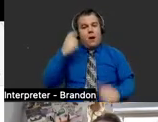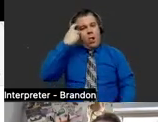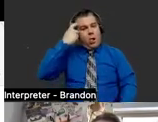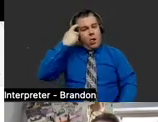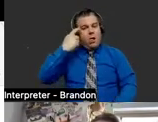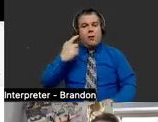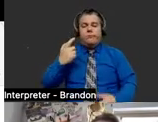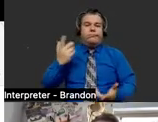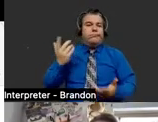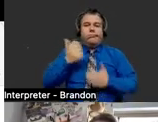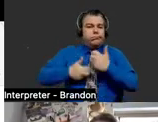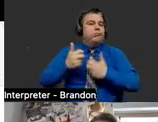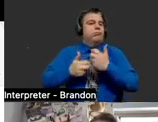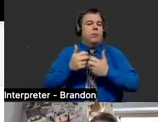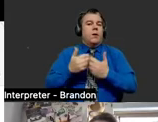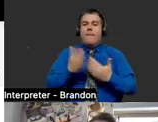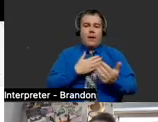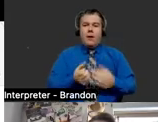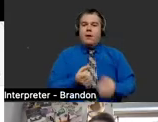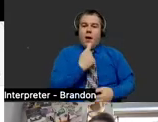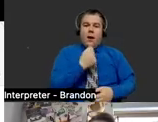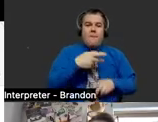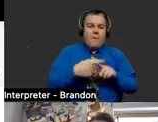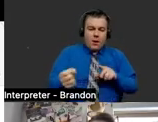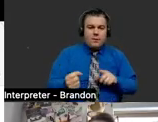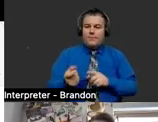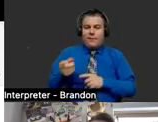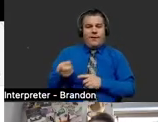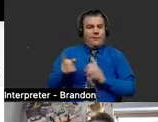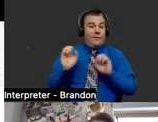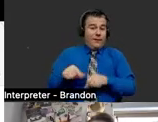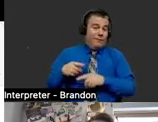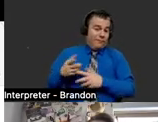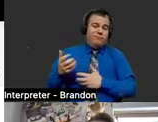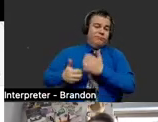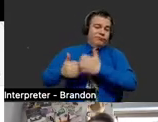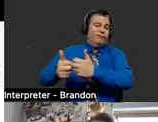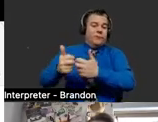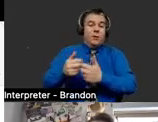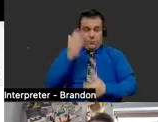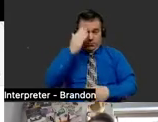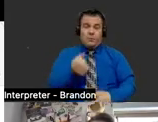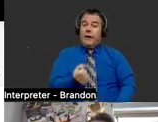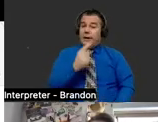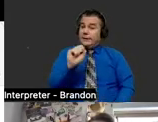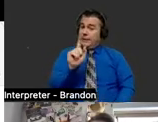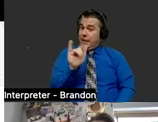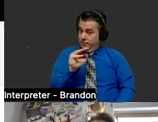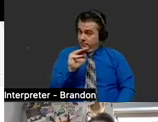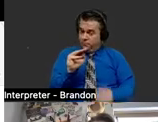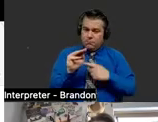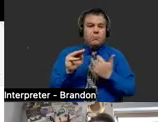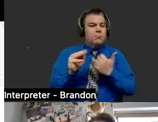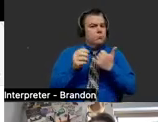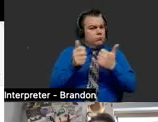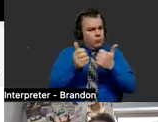many wonderful Plexus supplements we take. And you know what I mean, when you start taking Plexus Slim, again, helping our